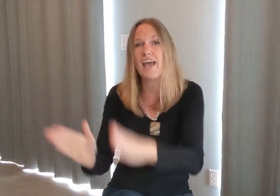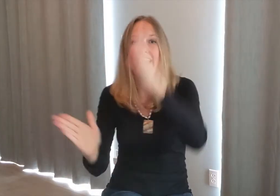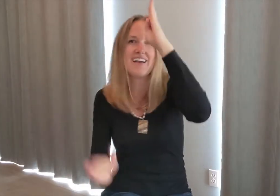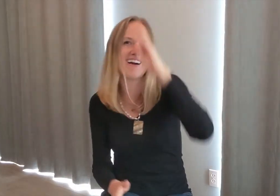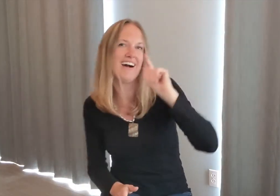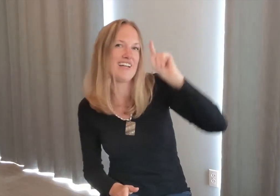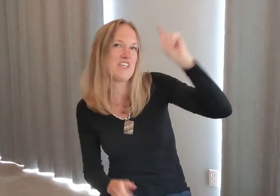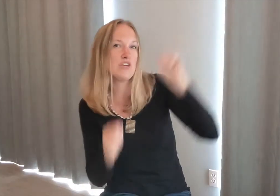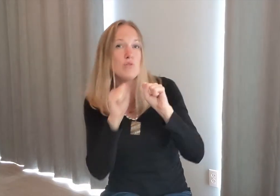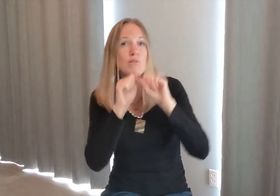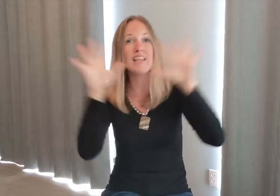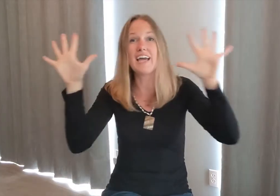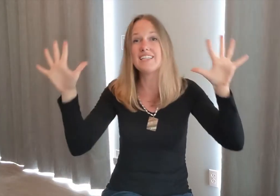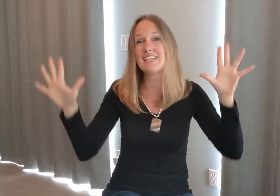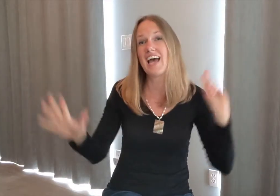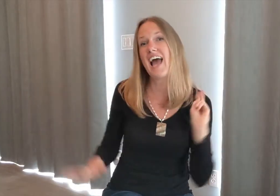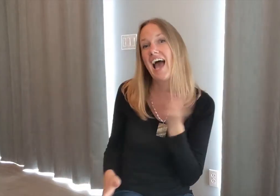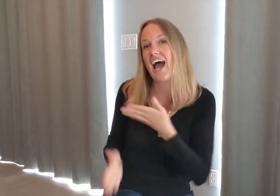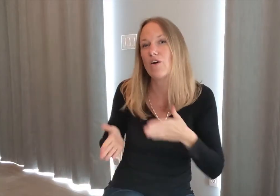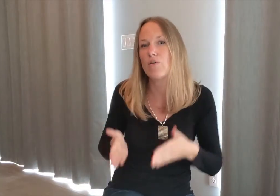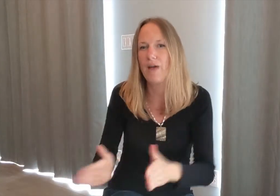way, God. You light our way.